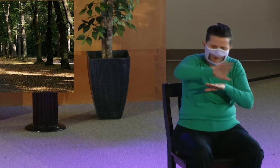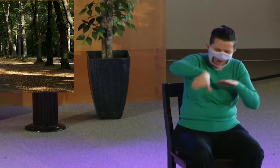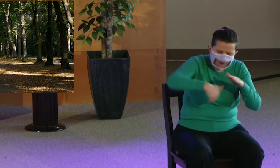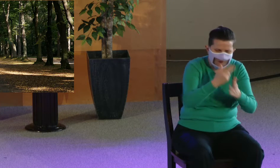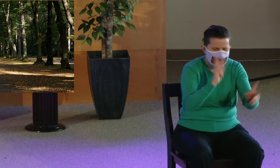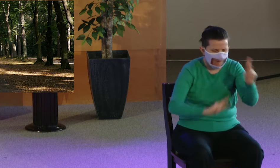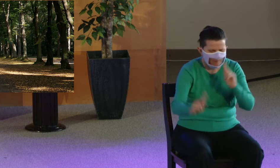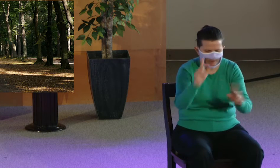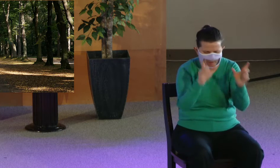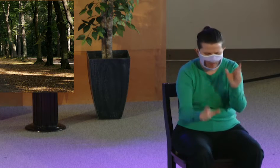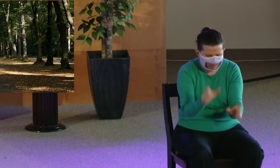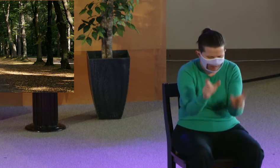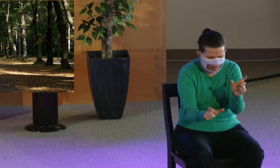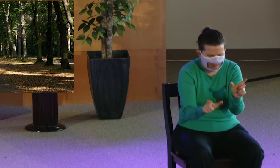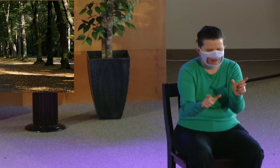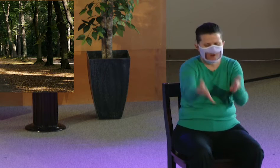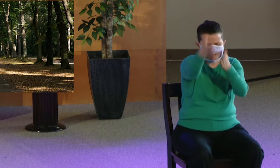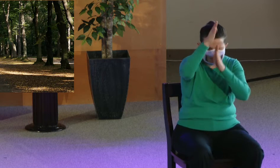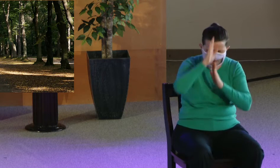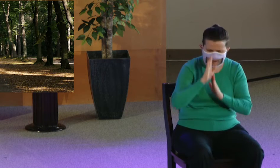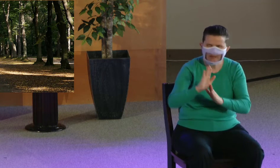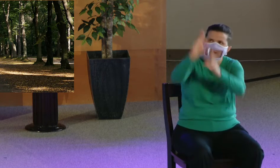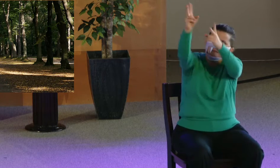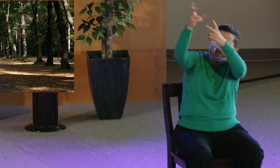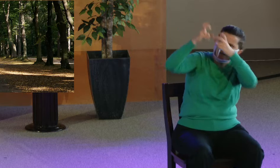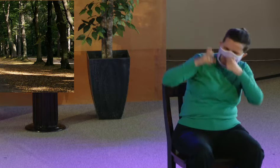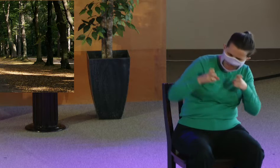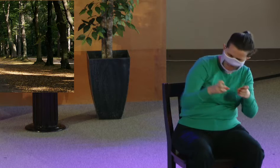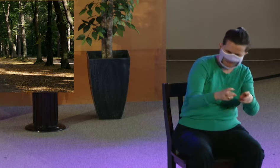are all of God.